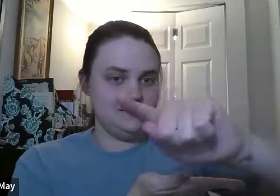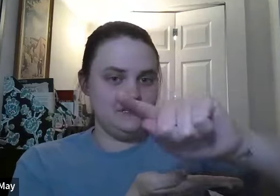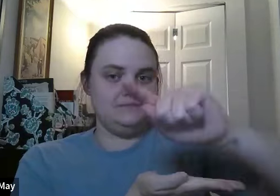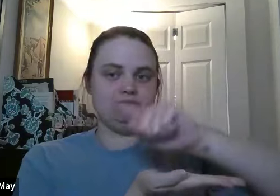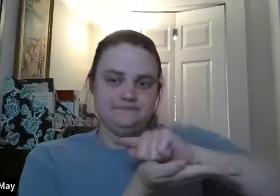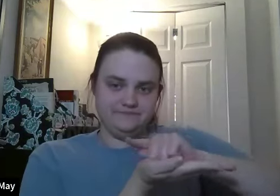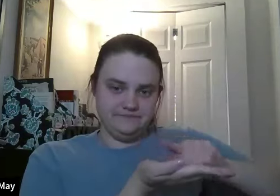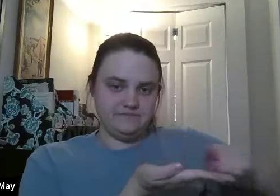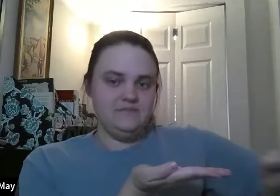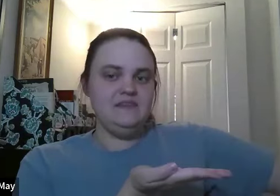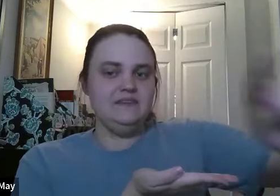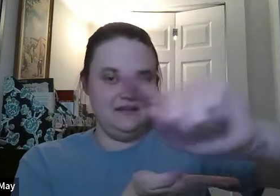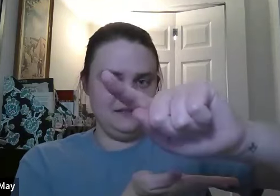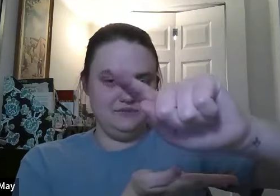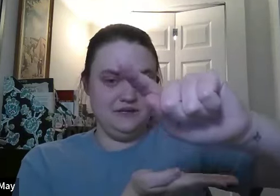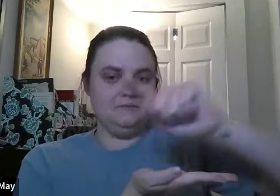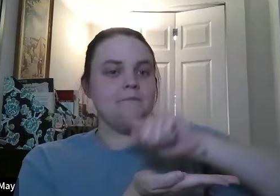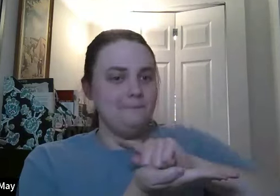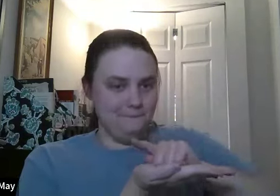week. Next week.